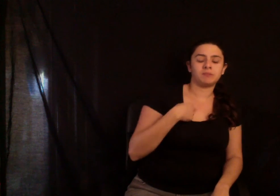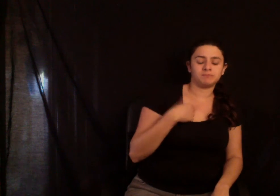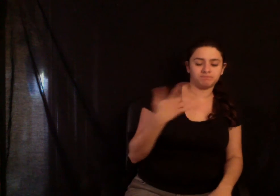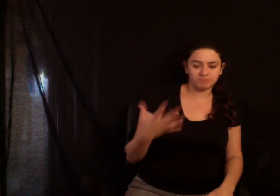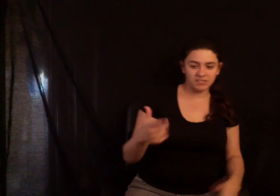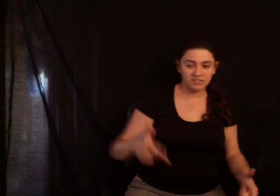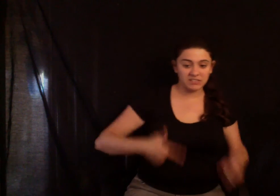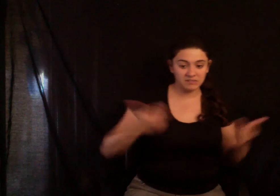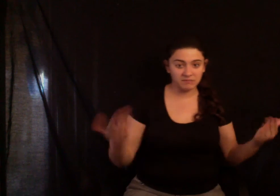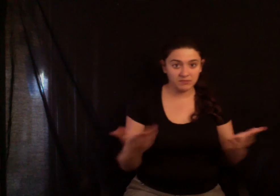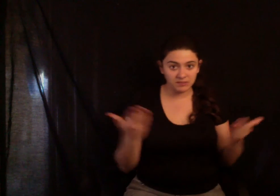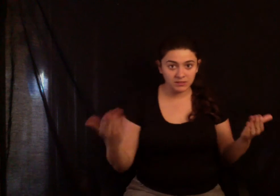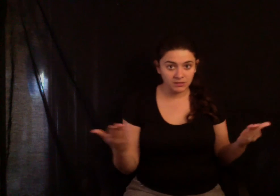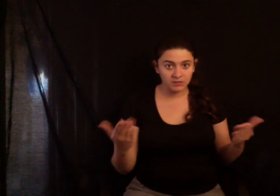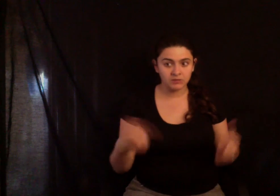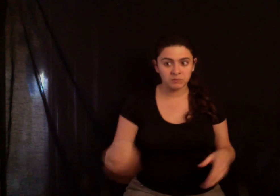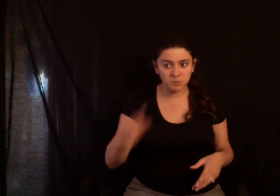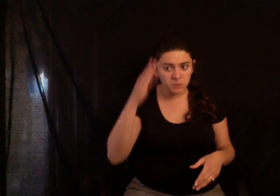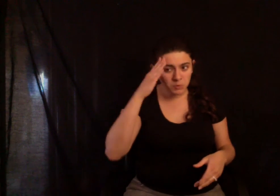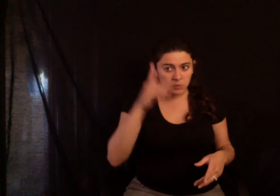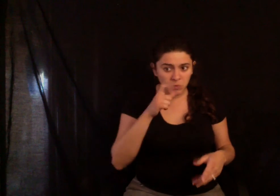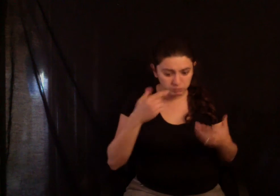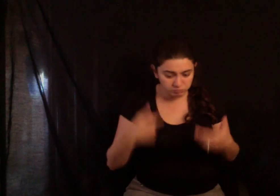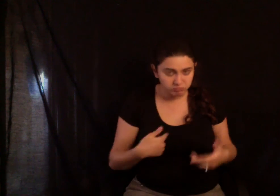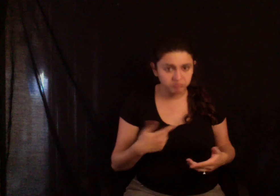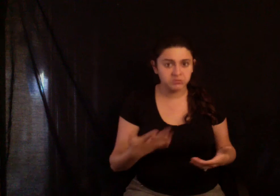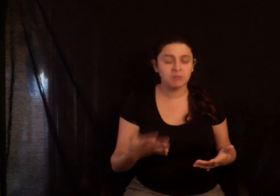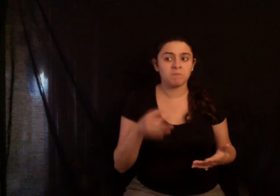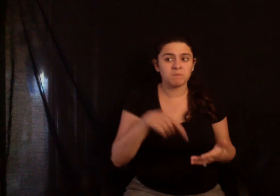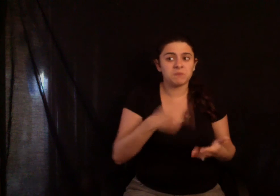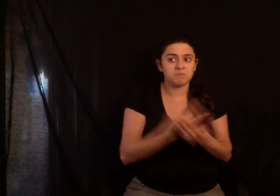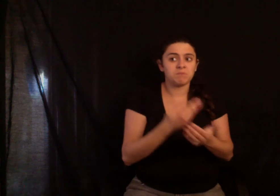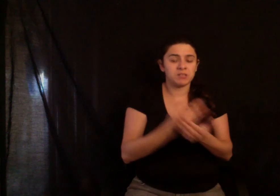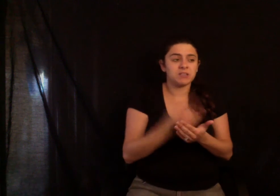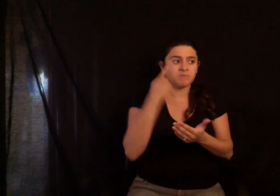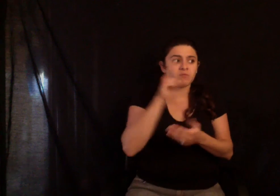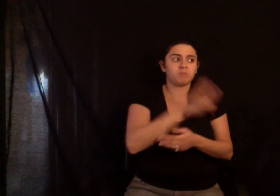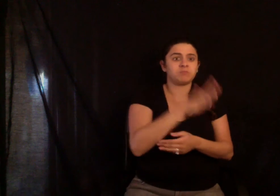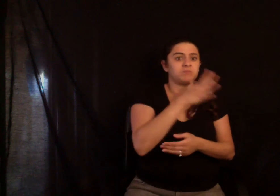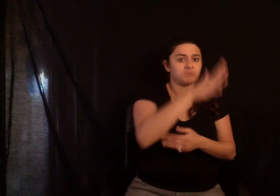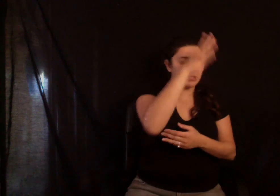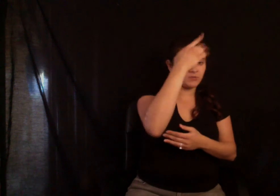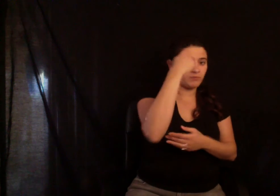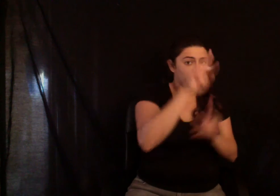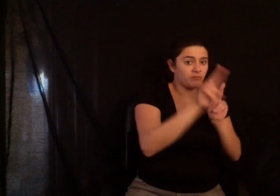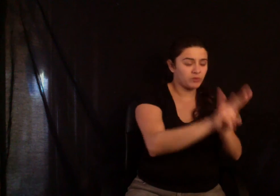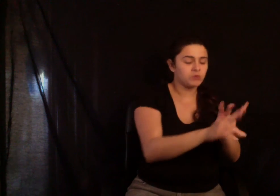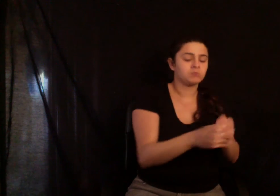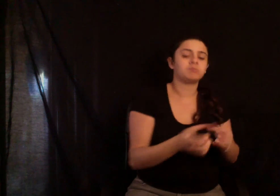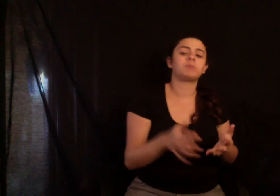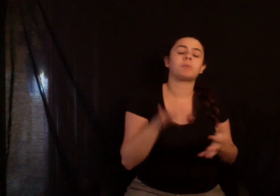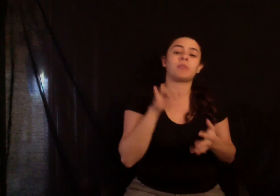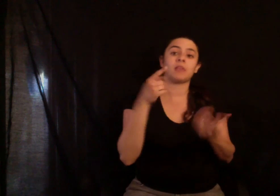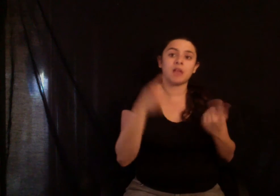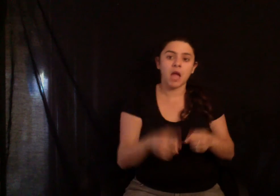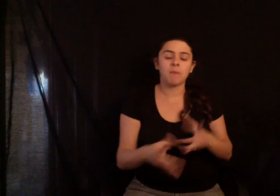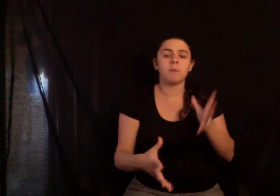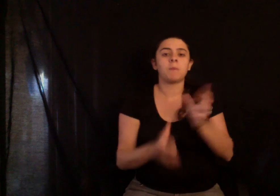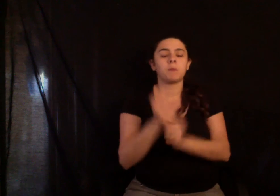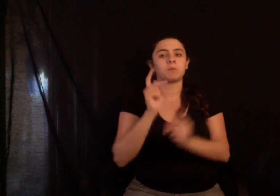This money's going to the right place. And I think people thought that was enough, and thankfully they started donating. And I